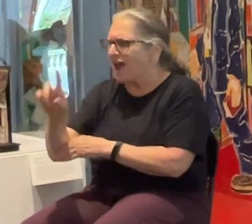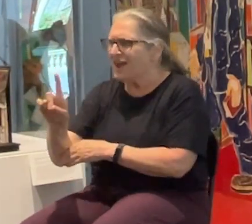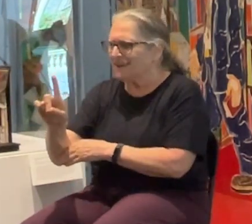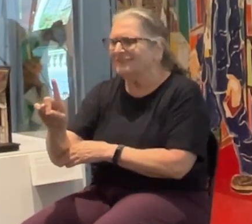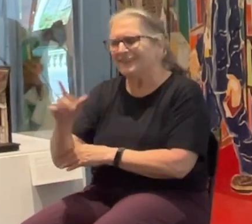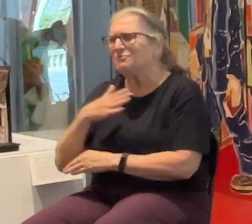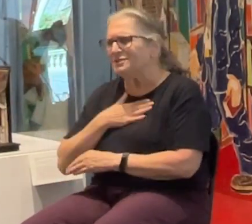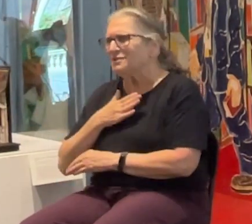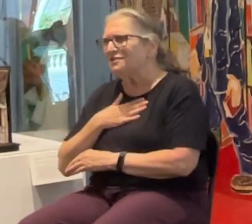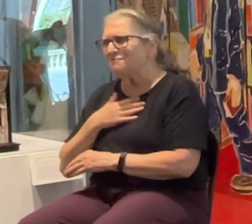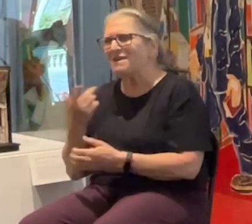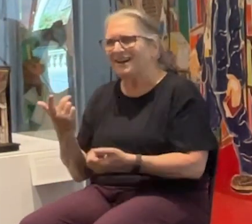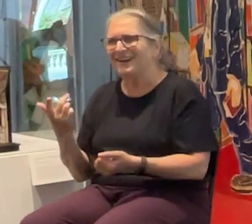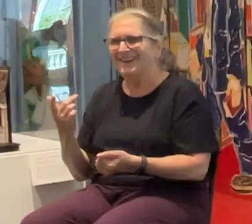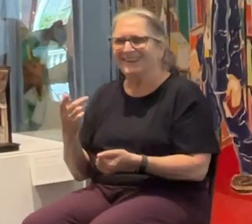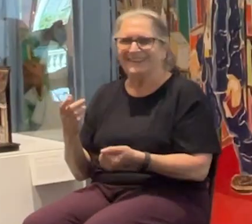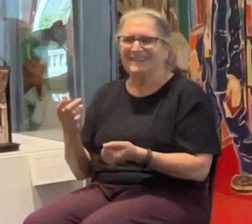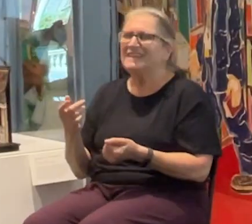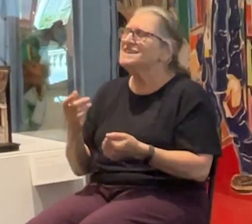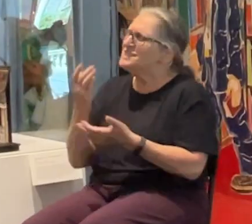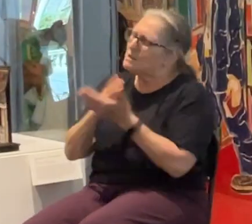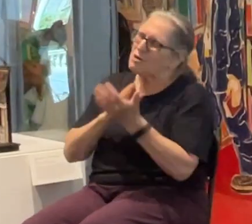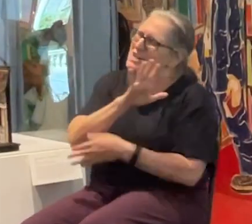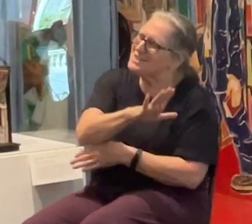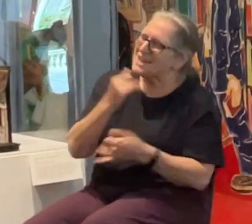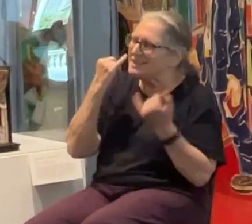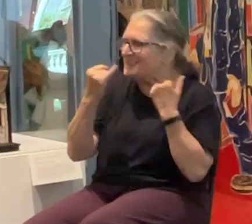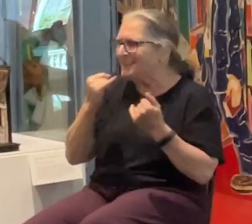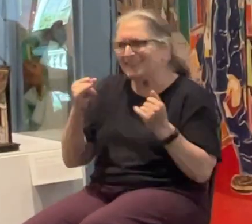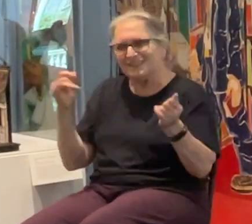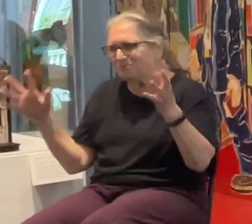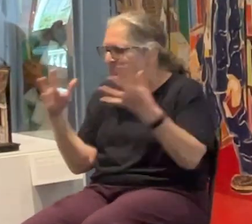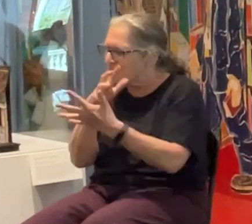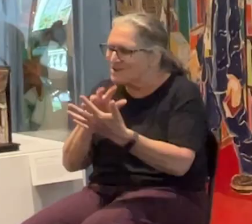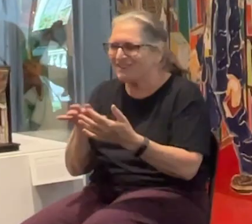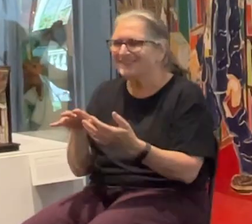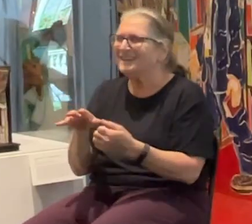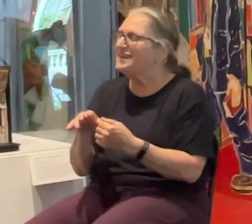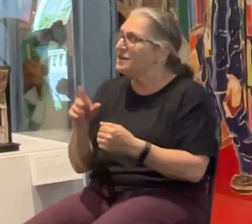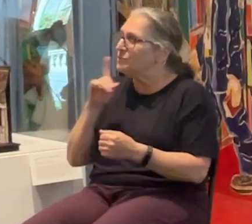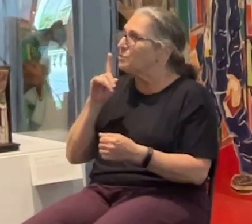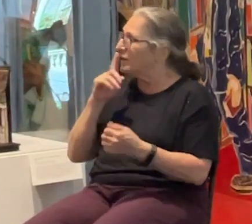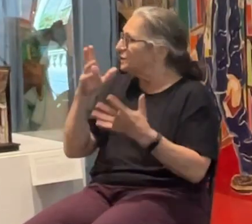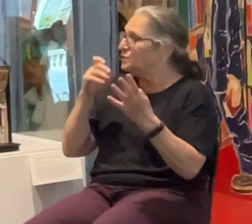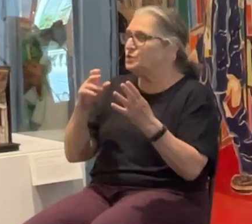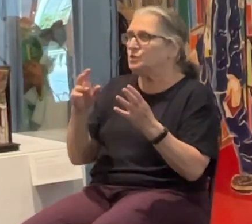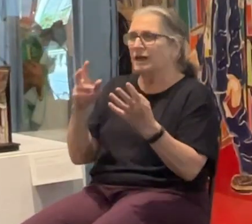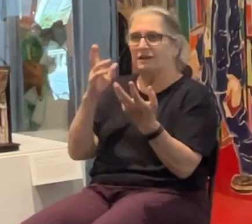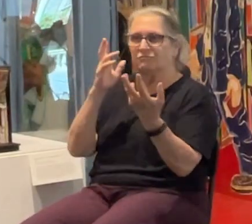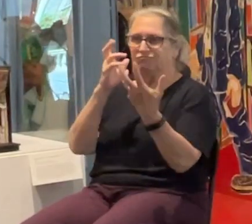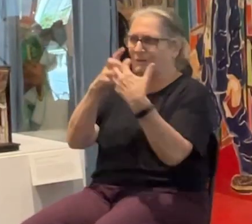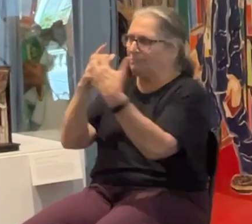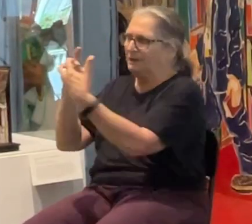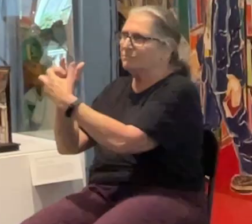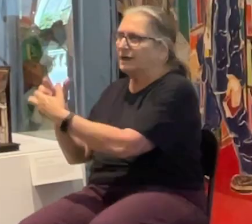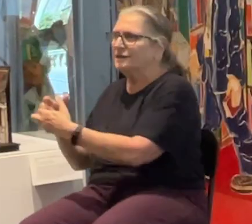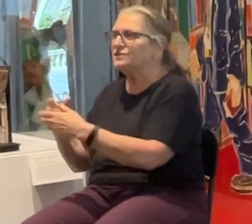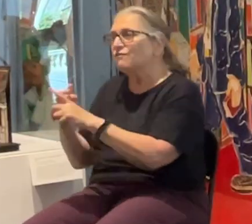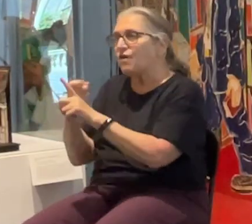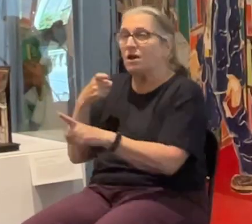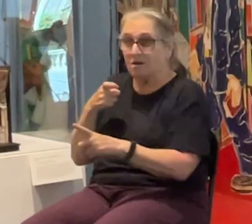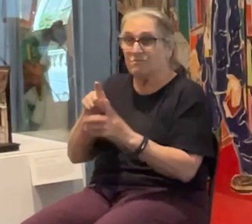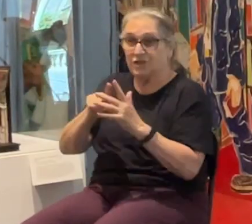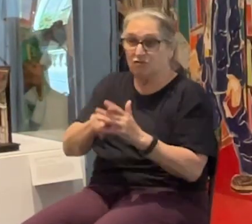that. And then some were his, and it kind of was meant to match the way that the titles were done on the original